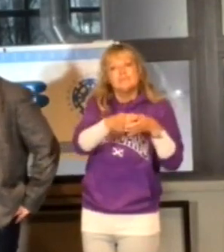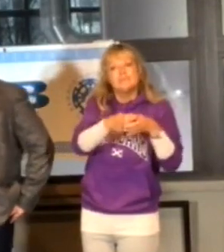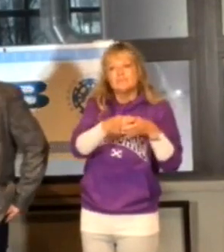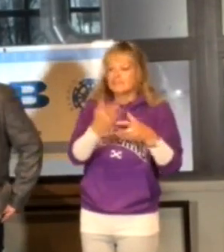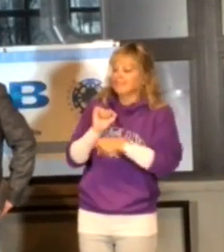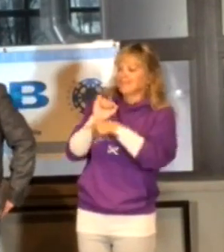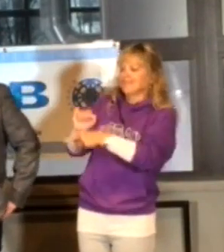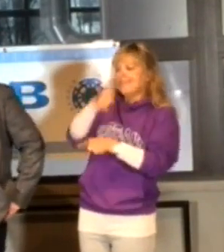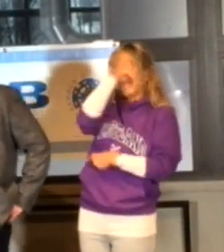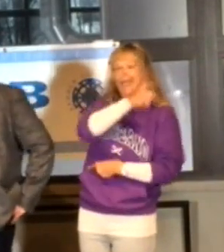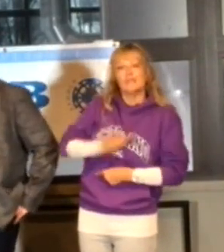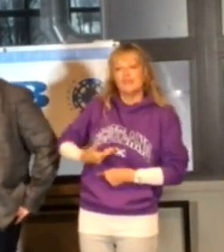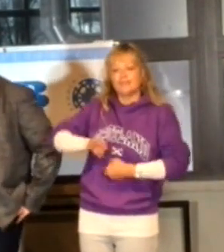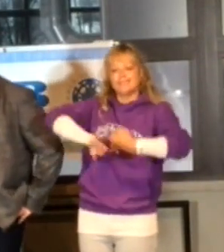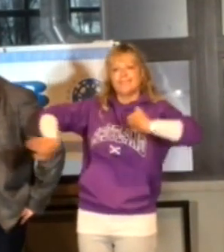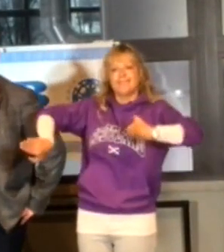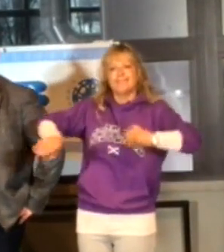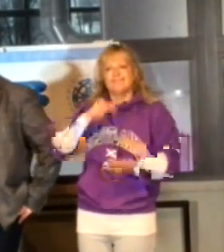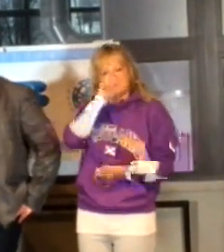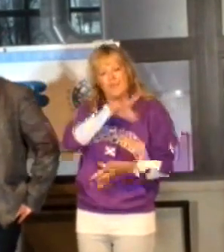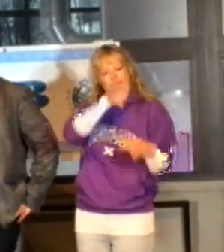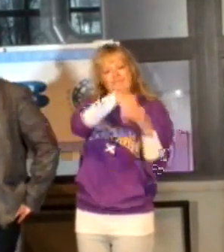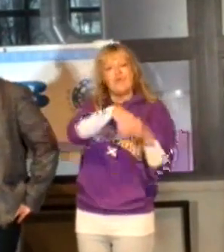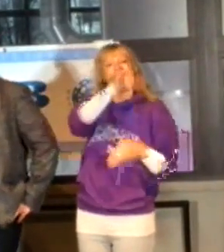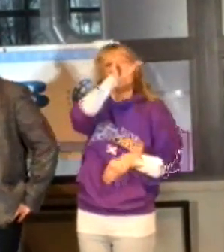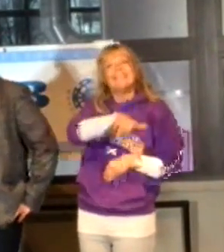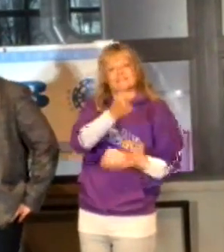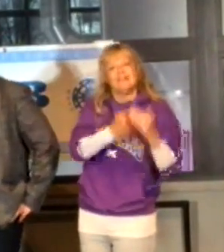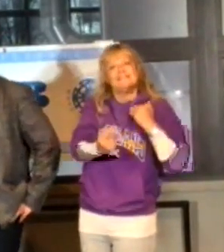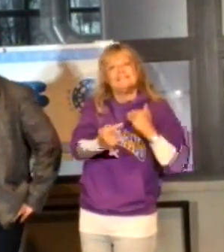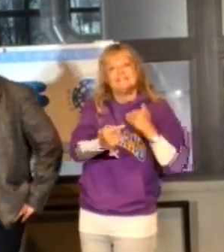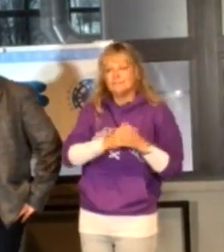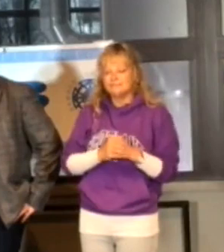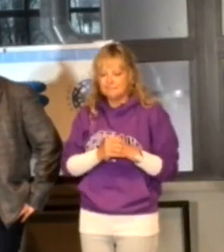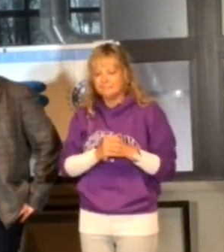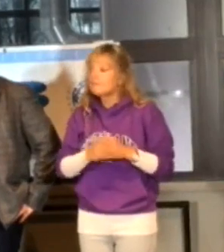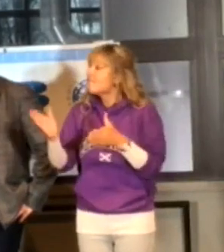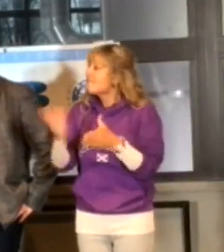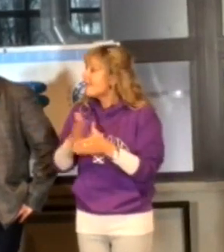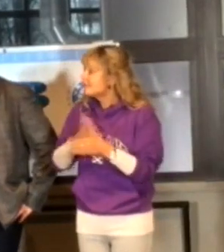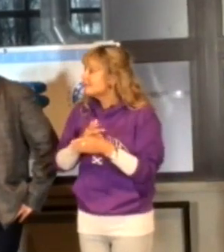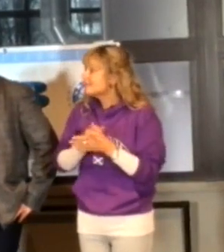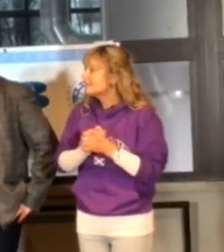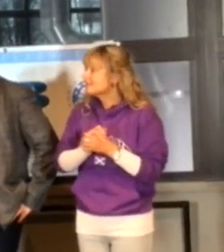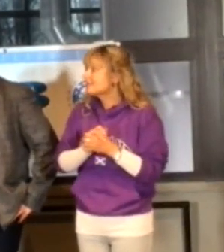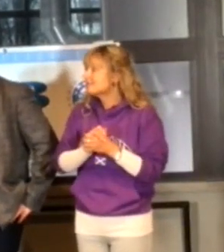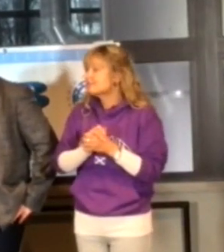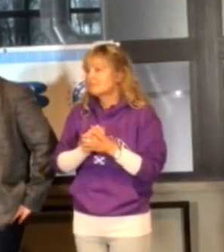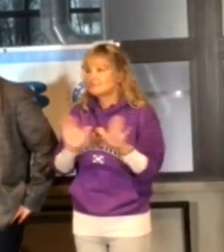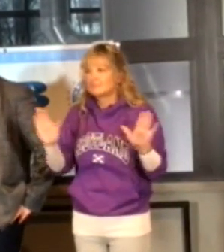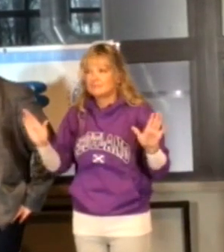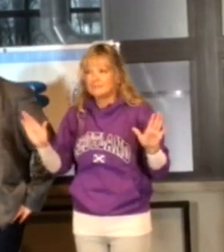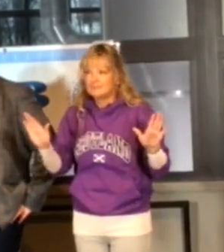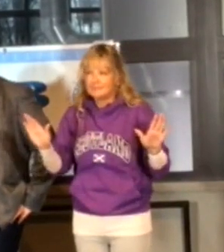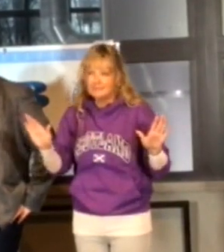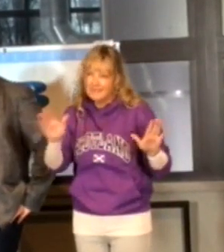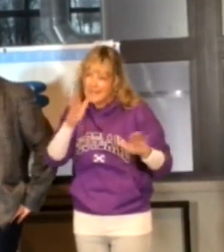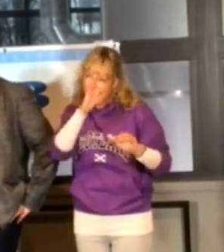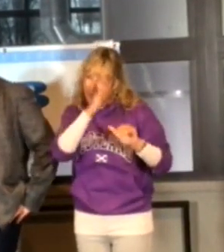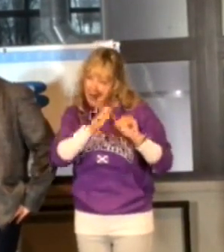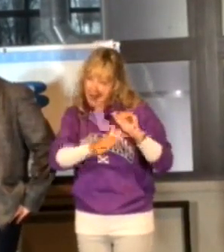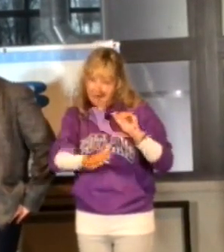anti-sectarian and peaceful campaign group called Yes for Unity. Firstly, I'd like to say, never underestimate